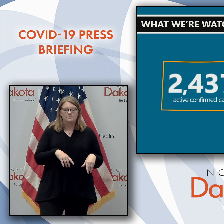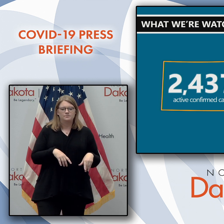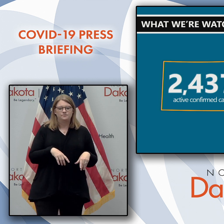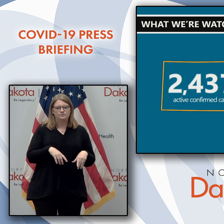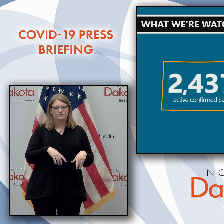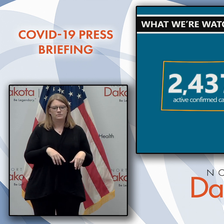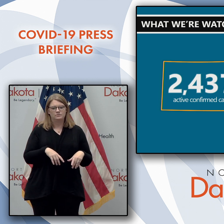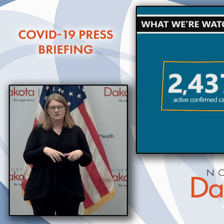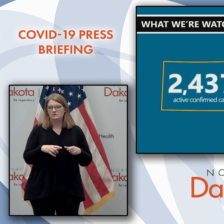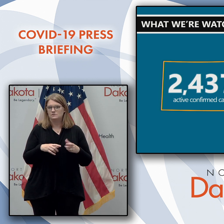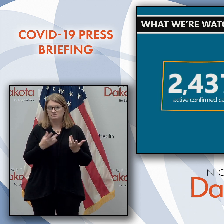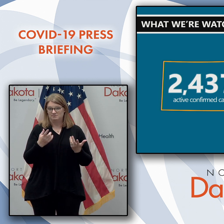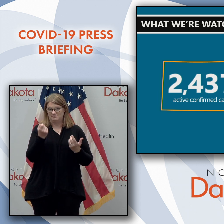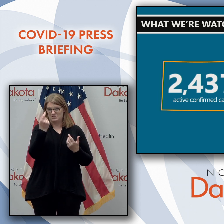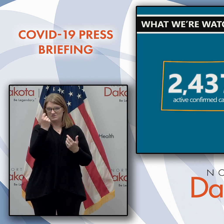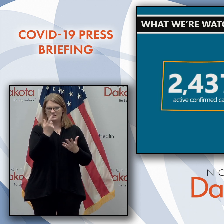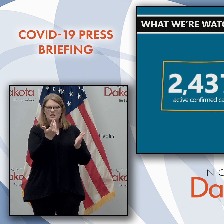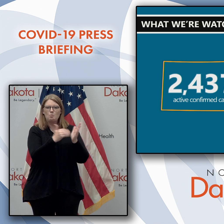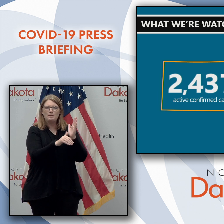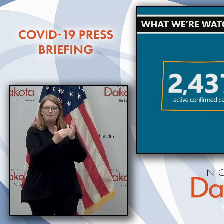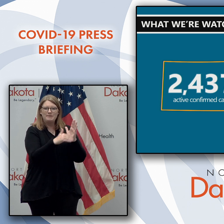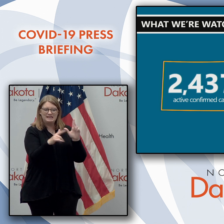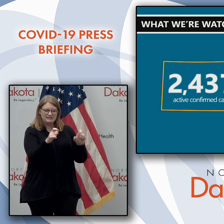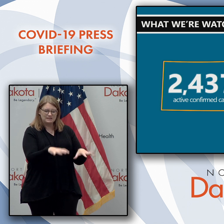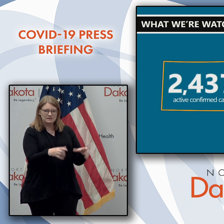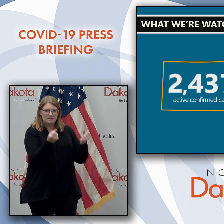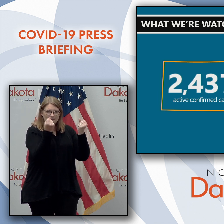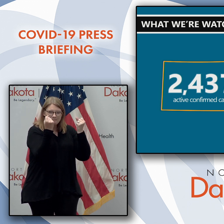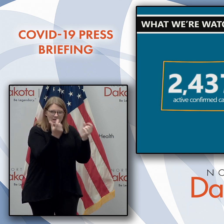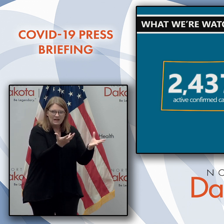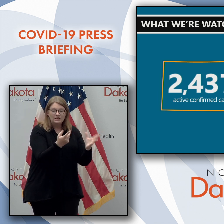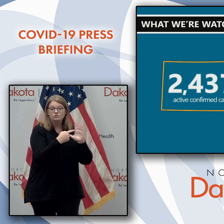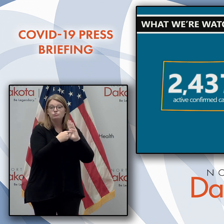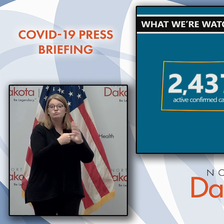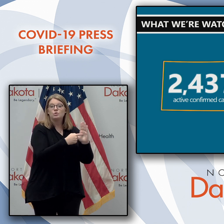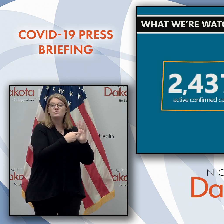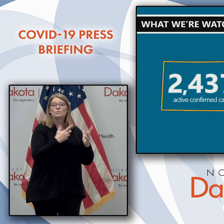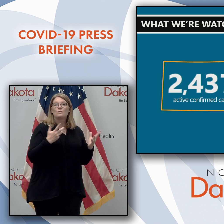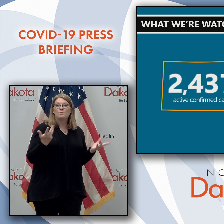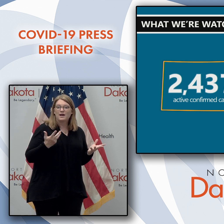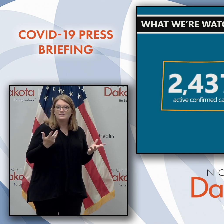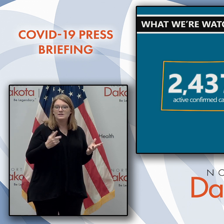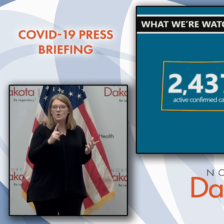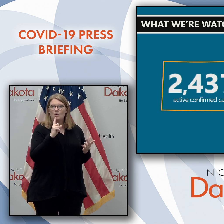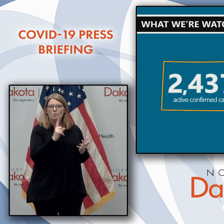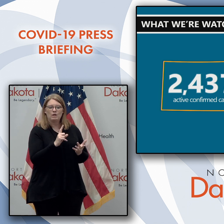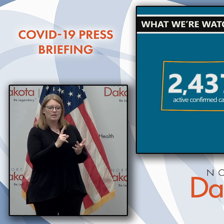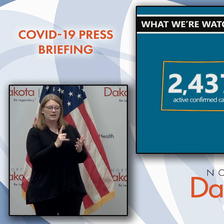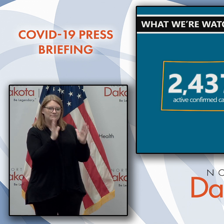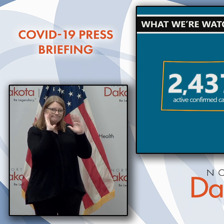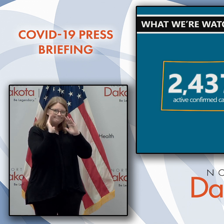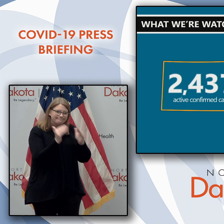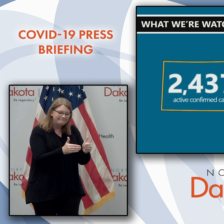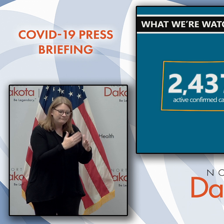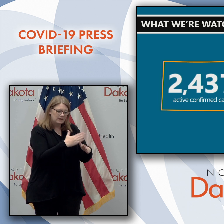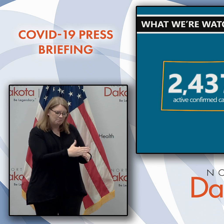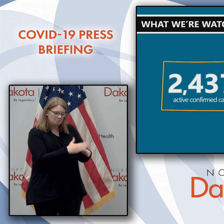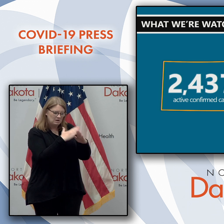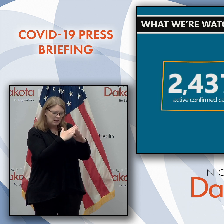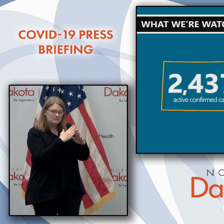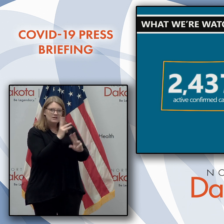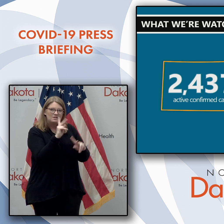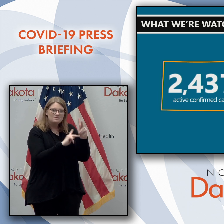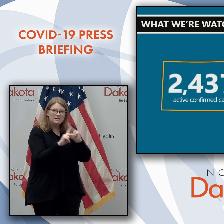high amount of serial testing or repeat testing reflects the great care that we're giving to those that are in our